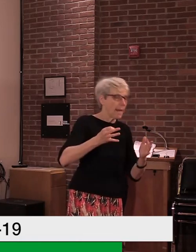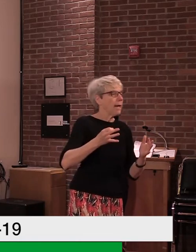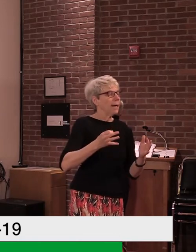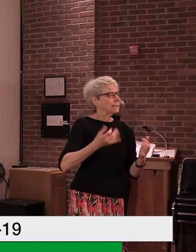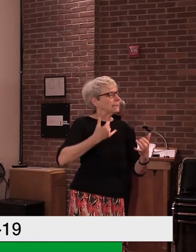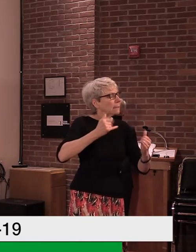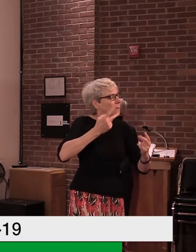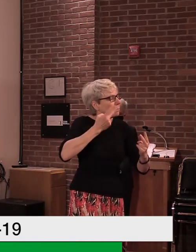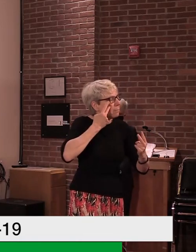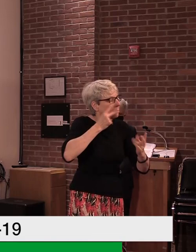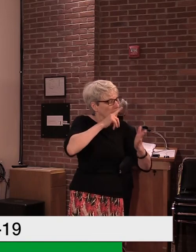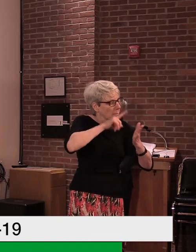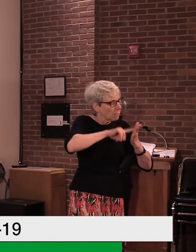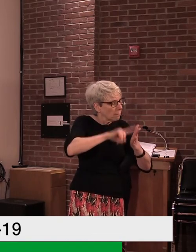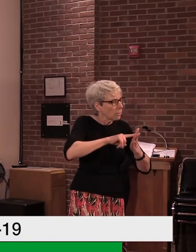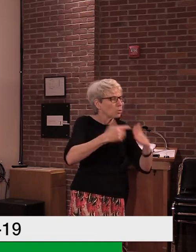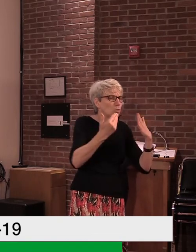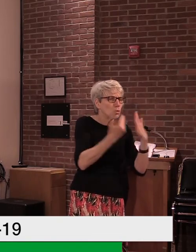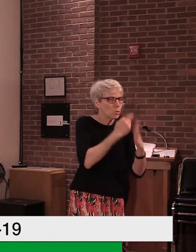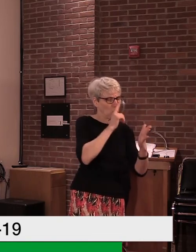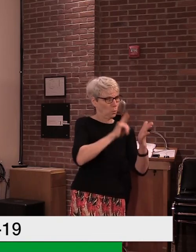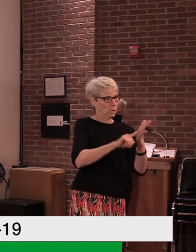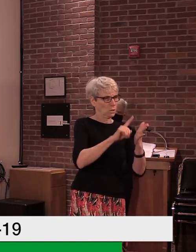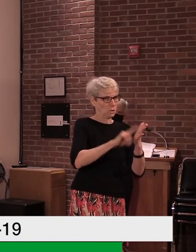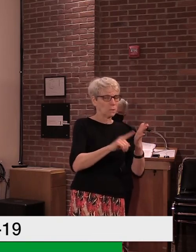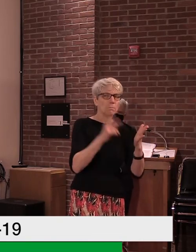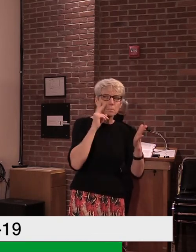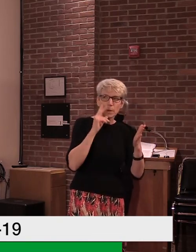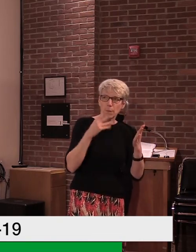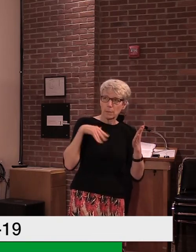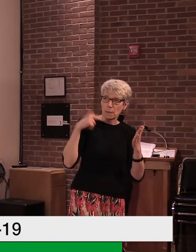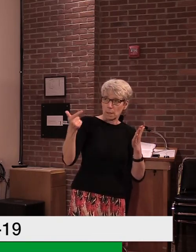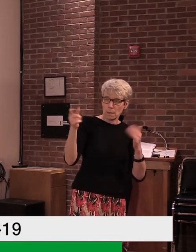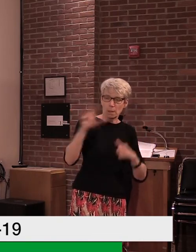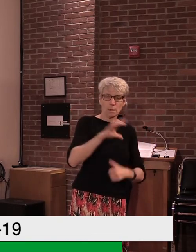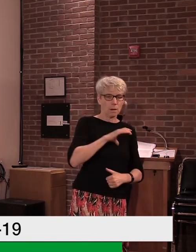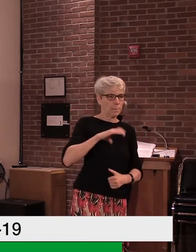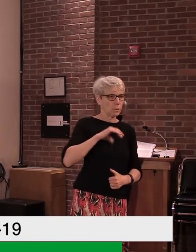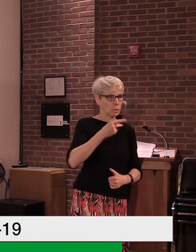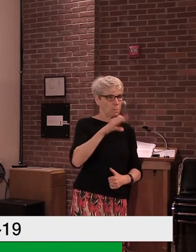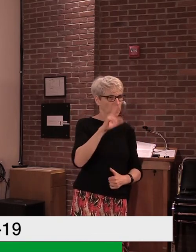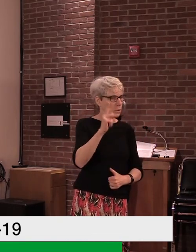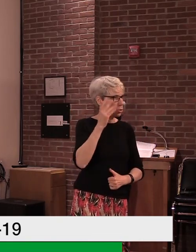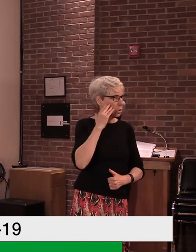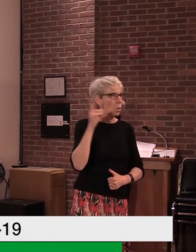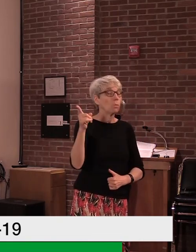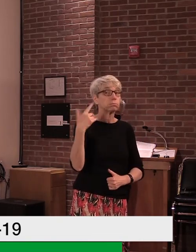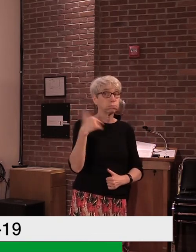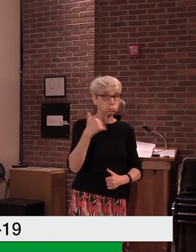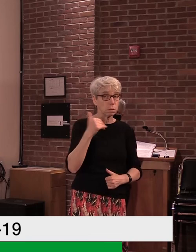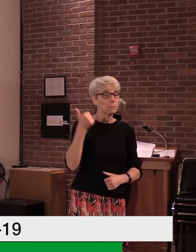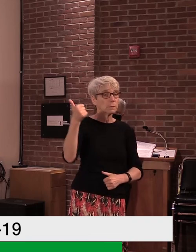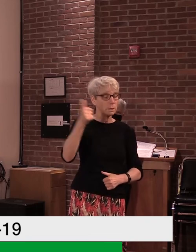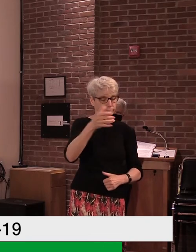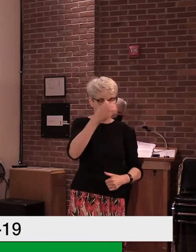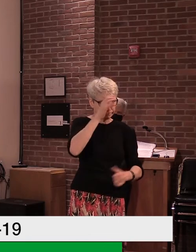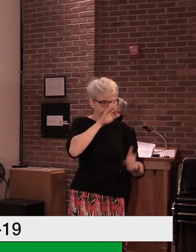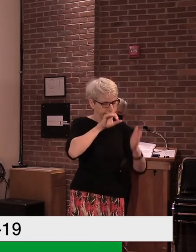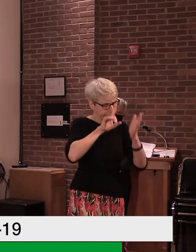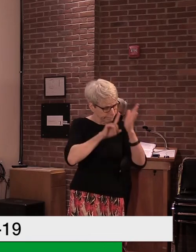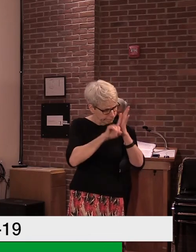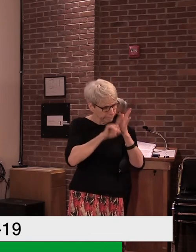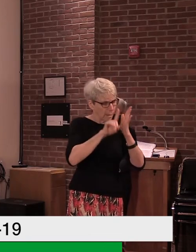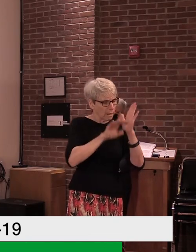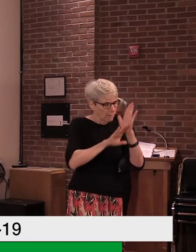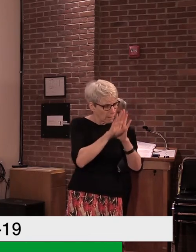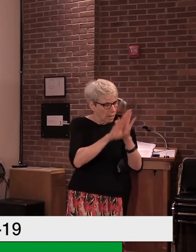mandating is really so recent. I'm going to ask Commissioner Pichek to add anything, because he's developed some nice models with his